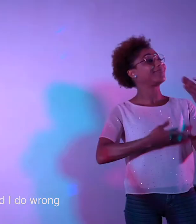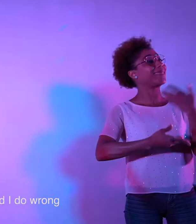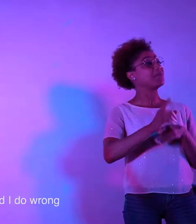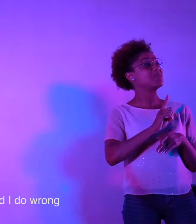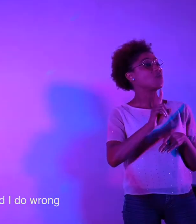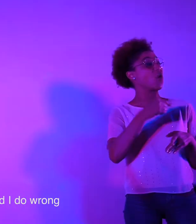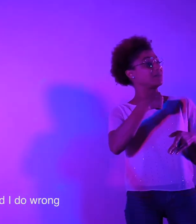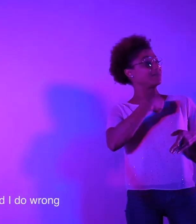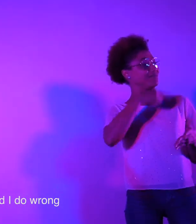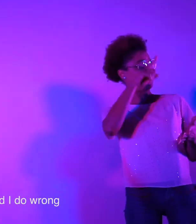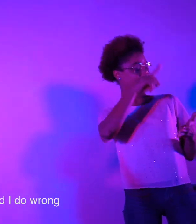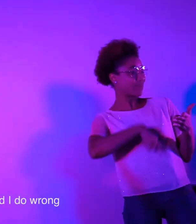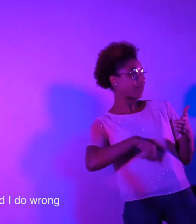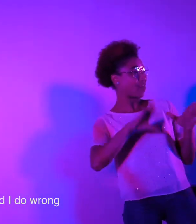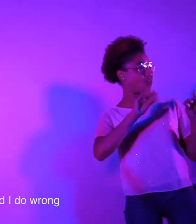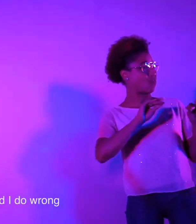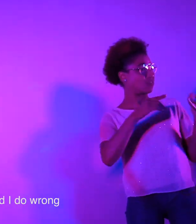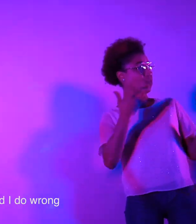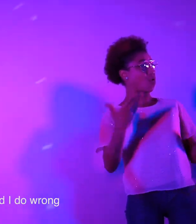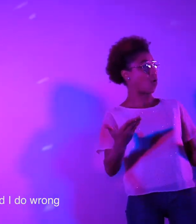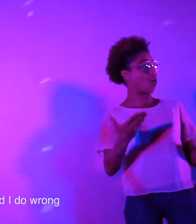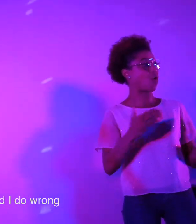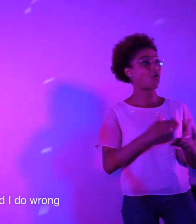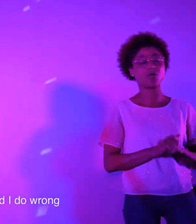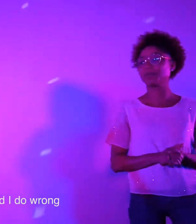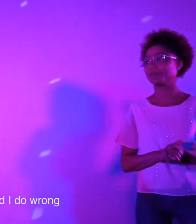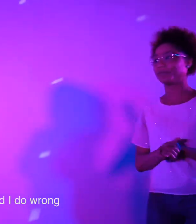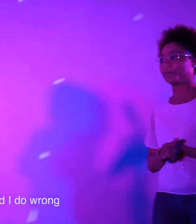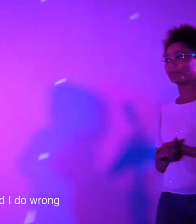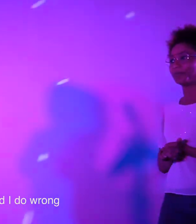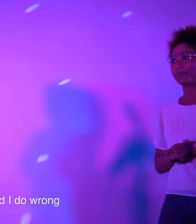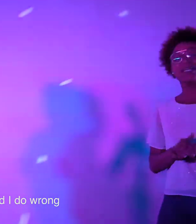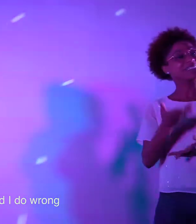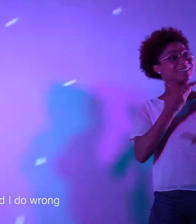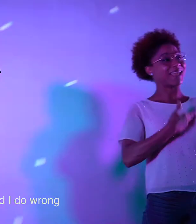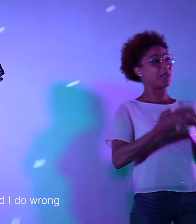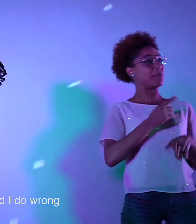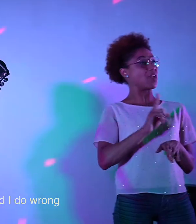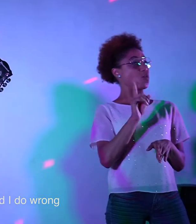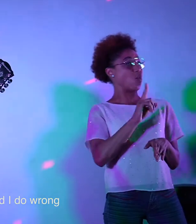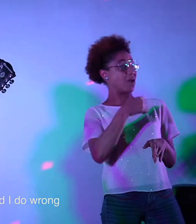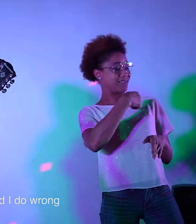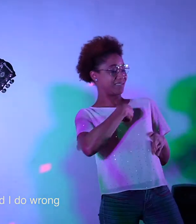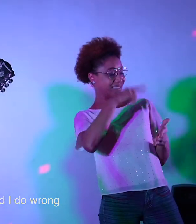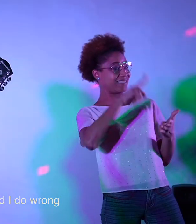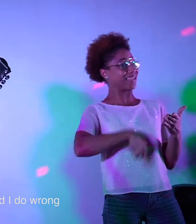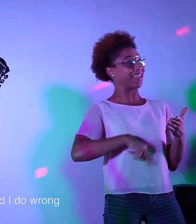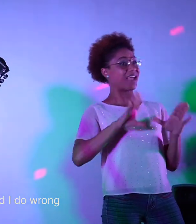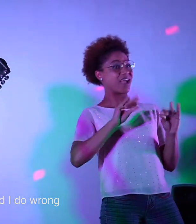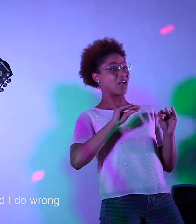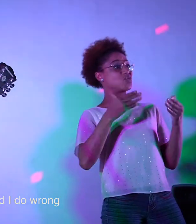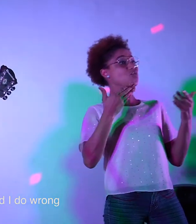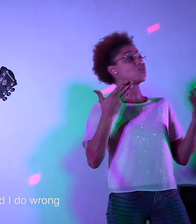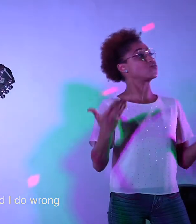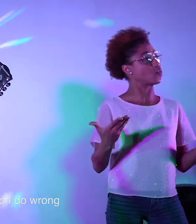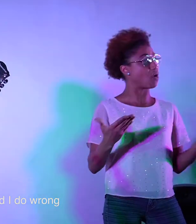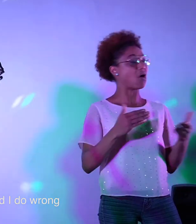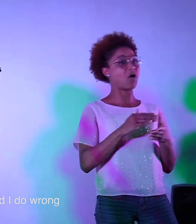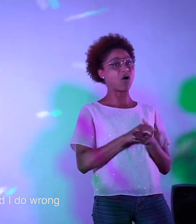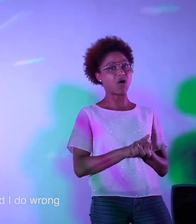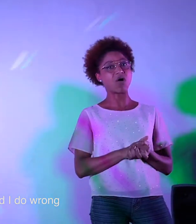me what did I do wrong? Tell me what did I